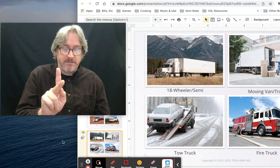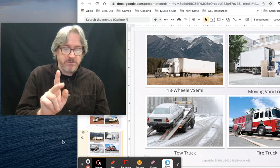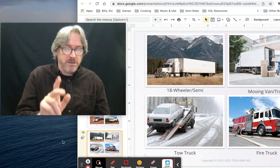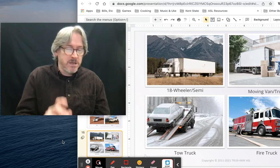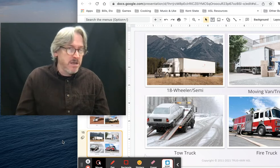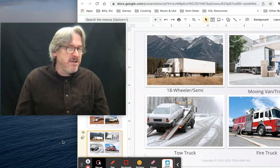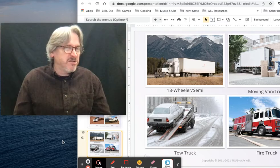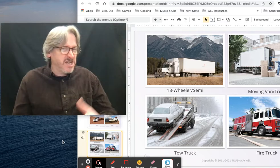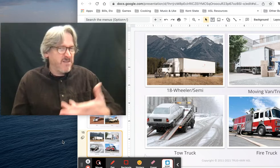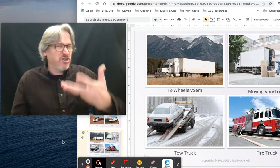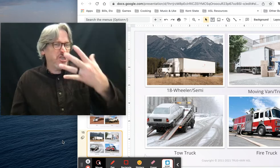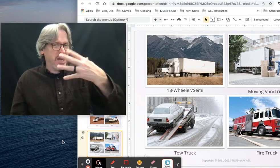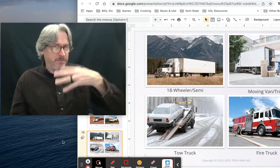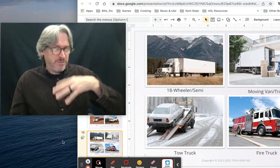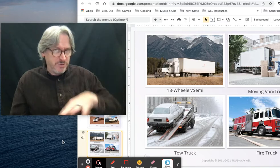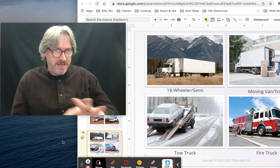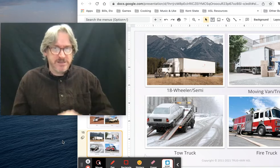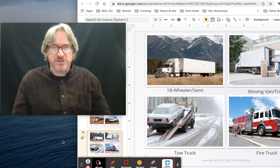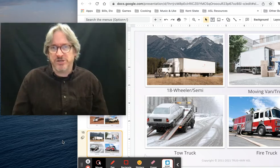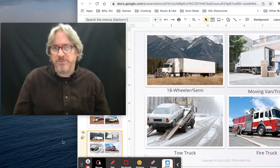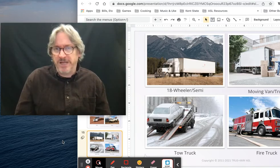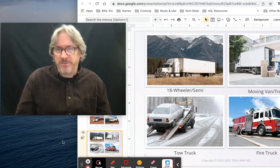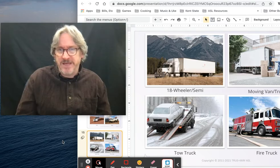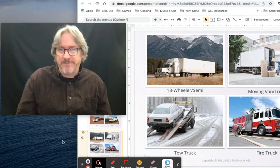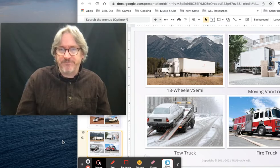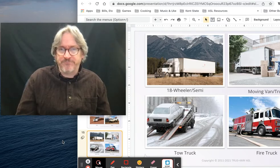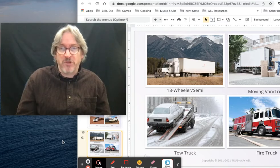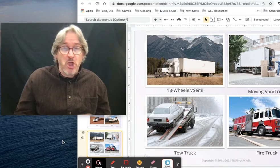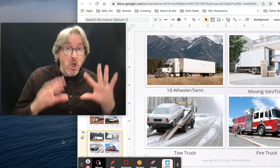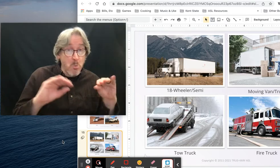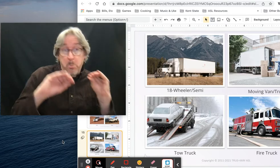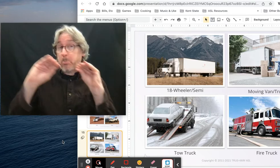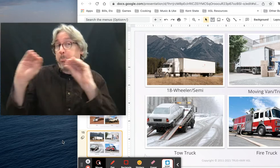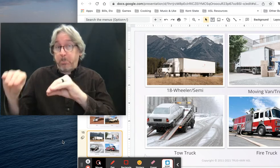K. There's a kind of shape to that. So start playing with that.